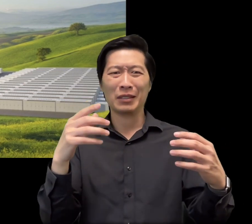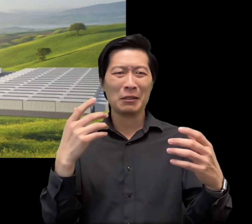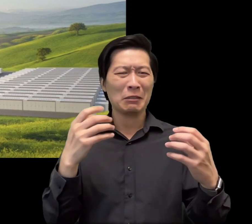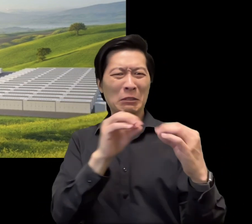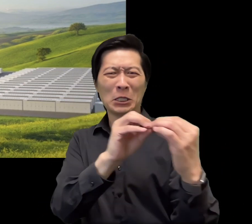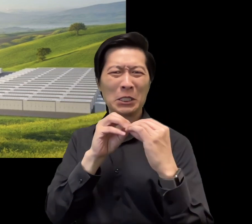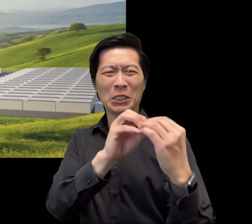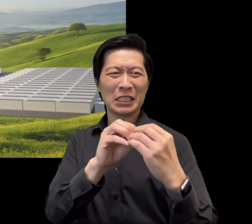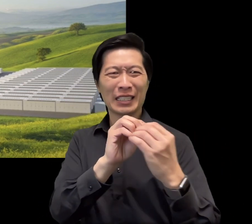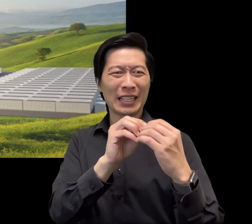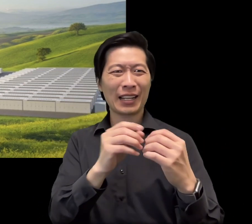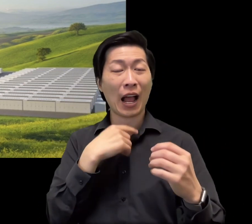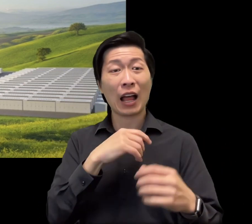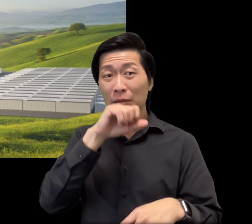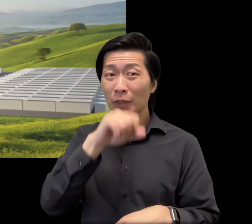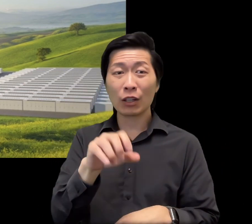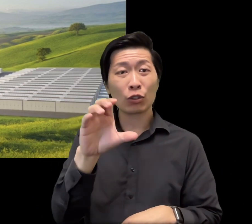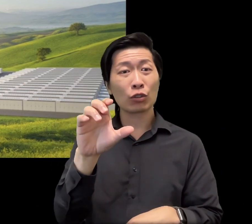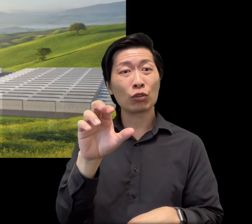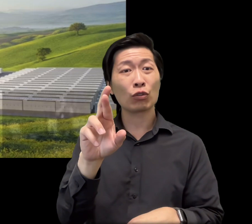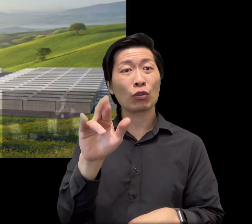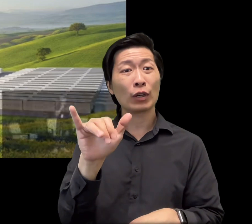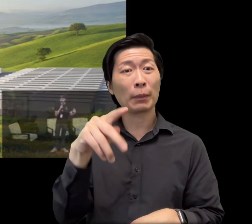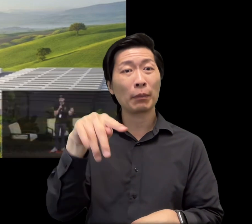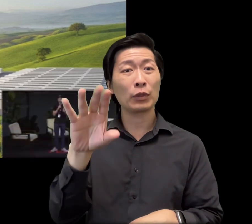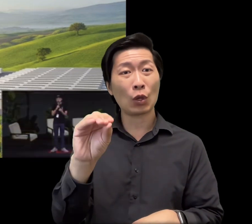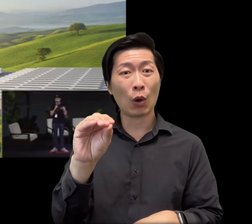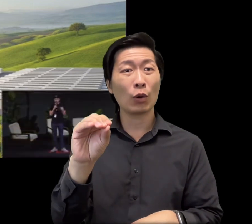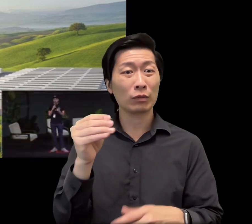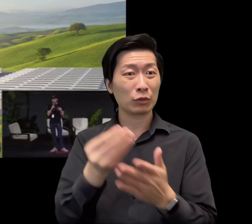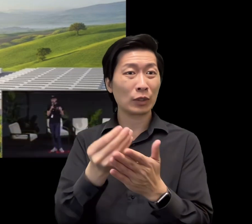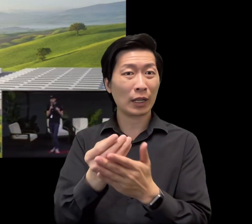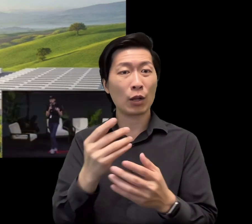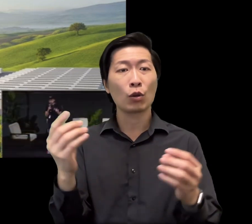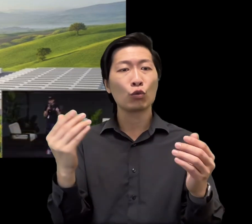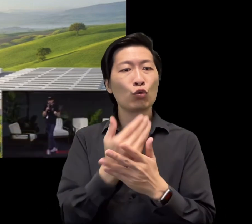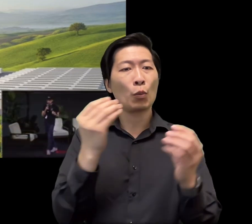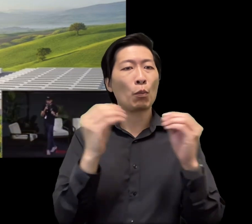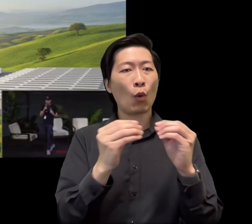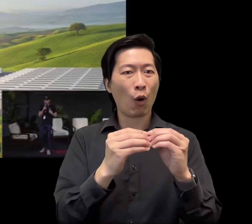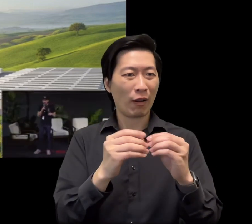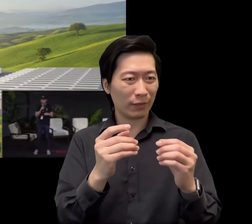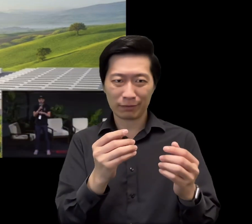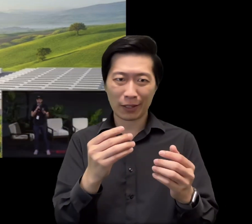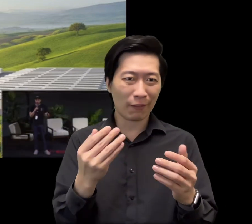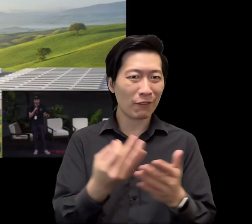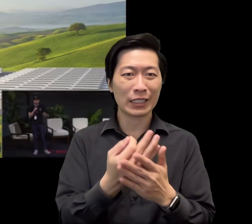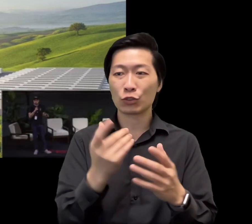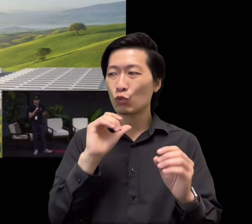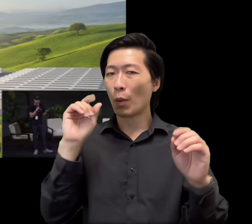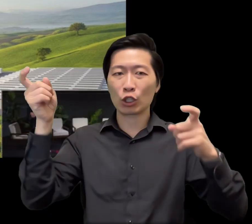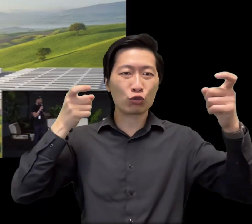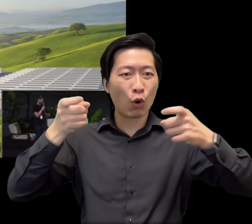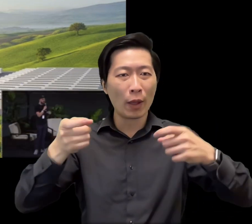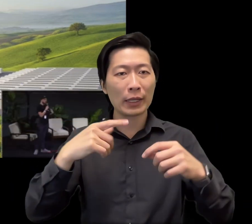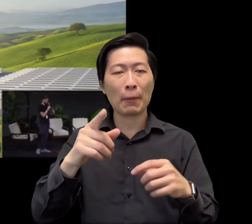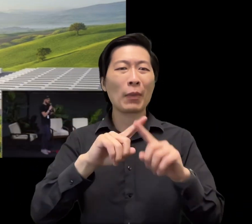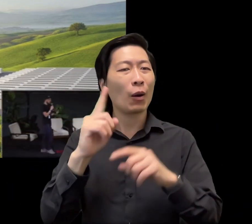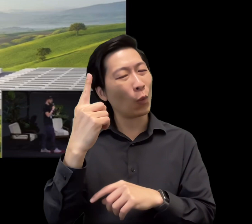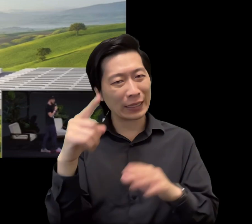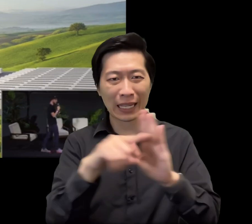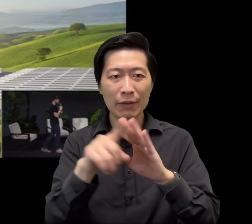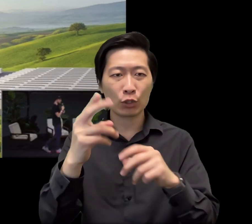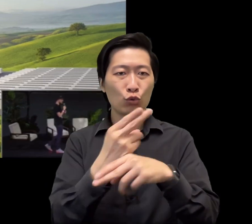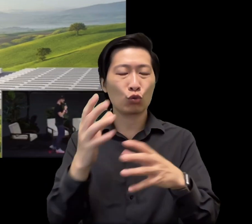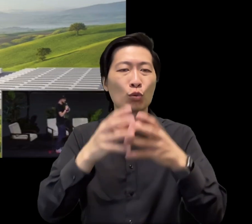like, right? I love crypto, like currency, and the idea that like a new, more equitable financial system could be built with no one controlling it. That's awesome, but it uses